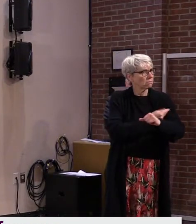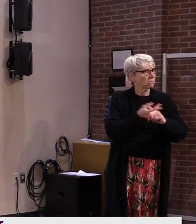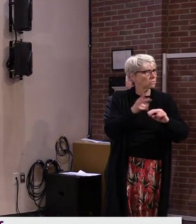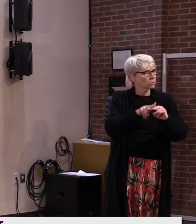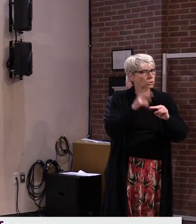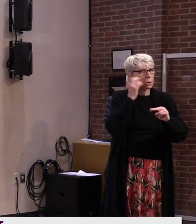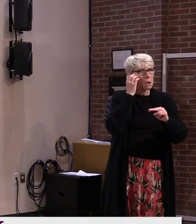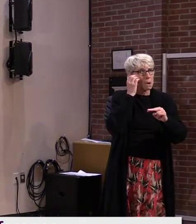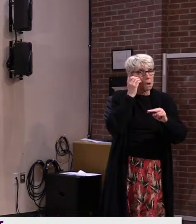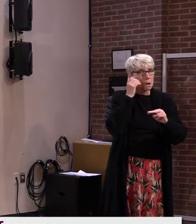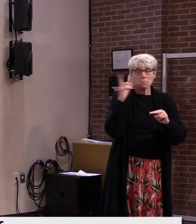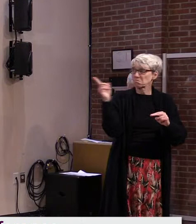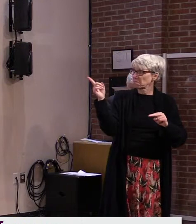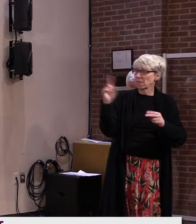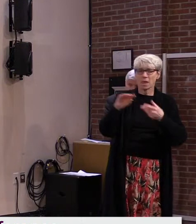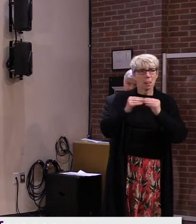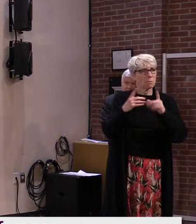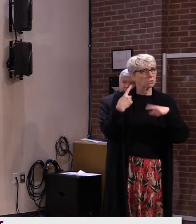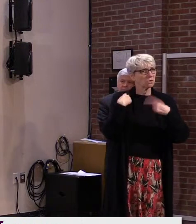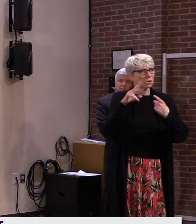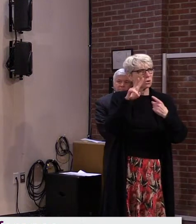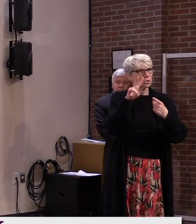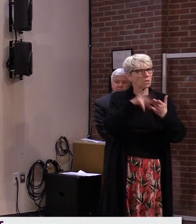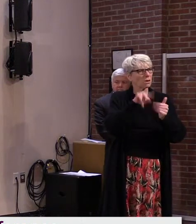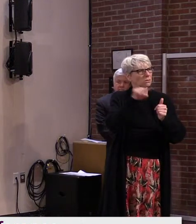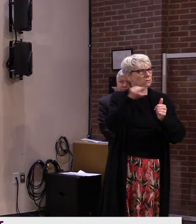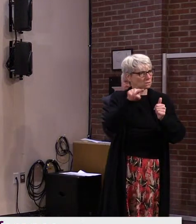sure what to expect, to be honest with you.